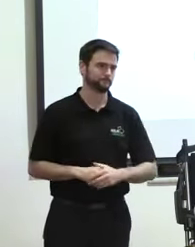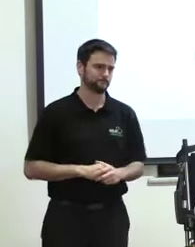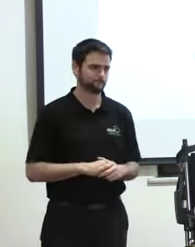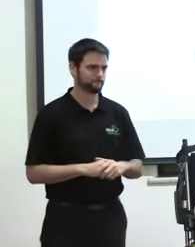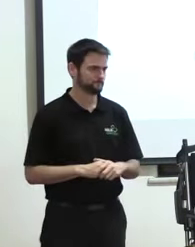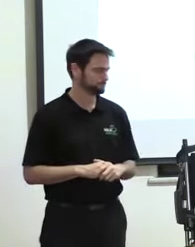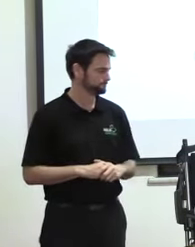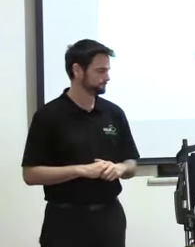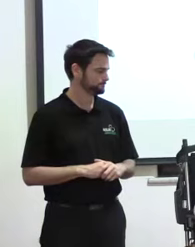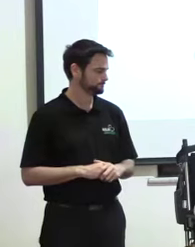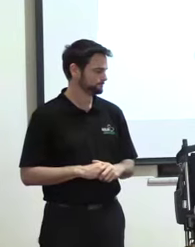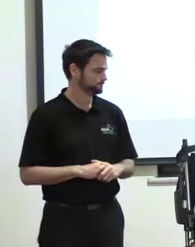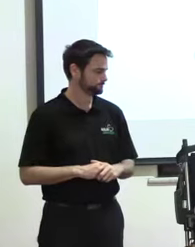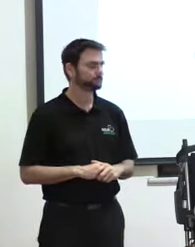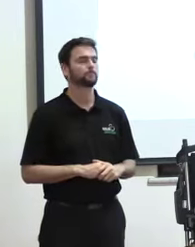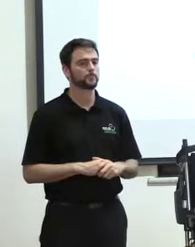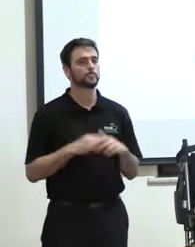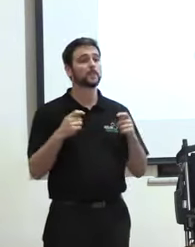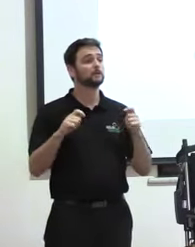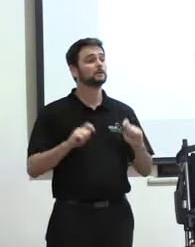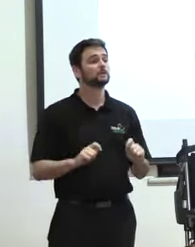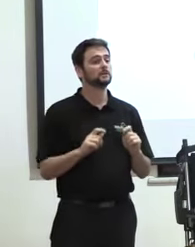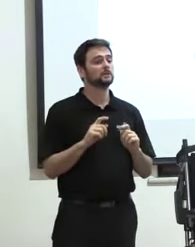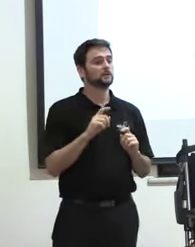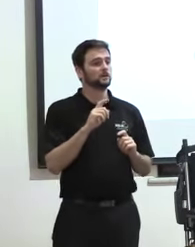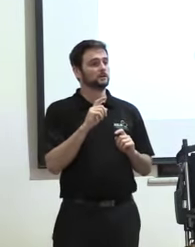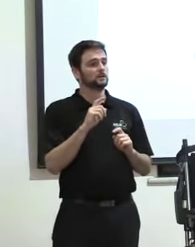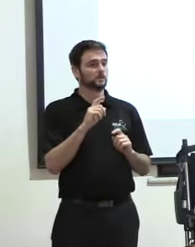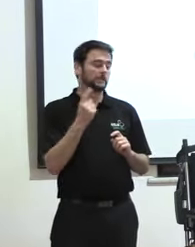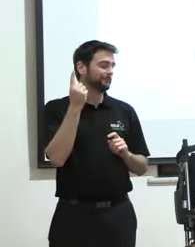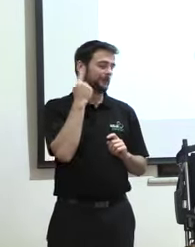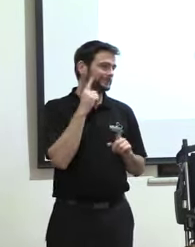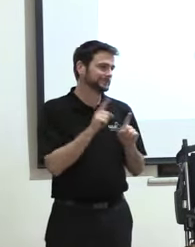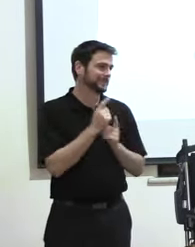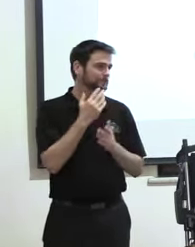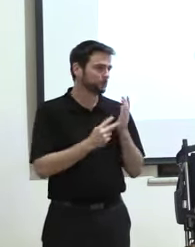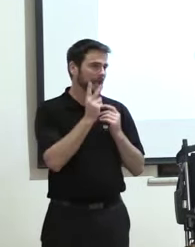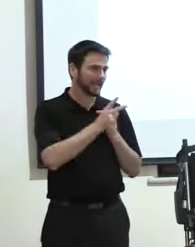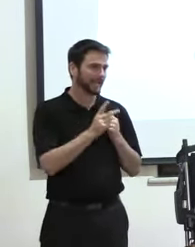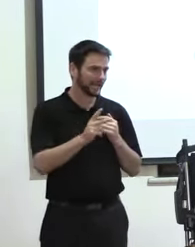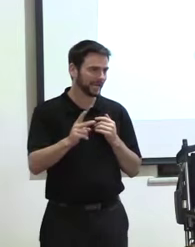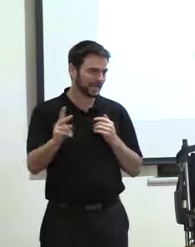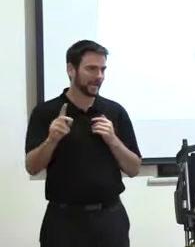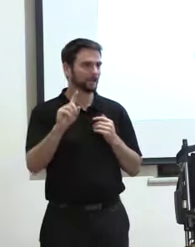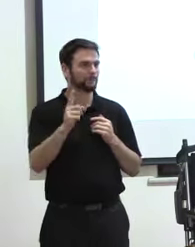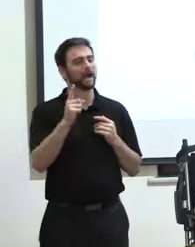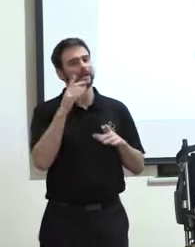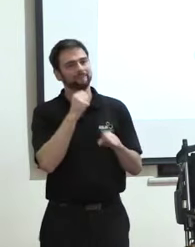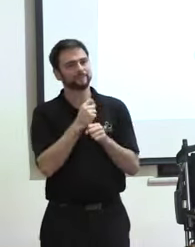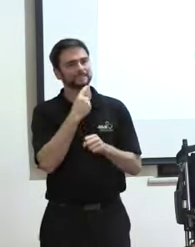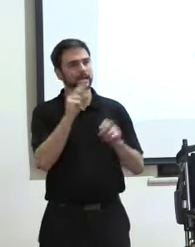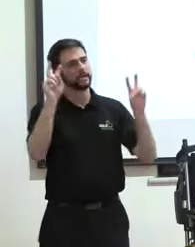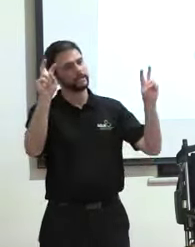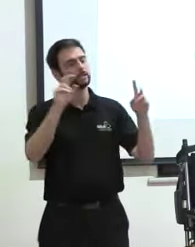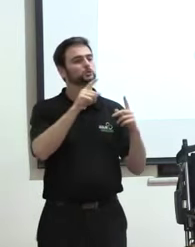All right. And really, this is what you hear about again and again. This is about choice and control. You've got your funding in your